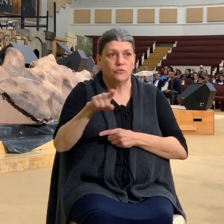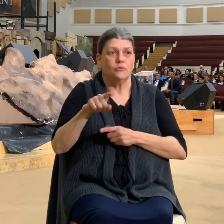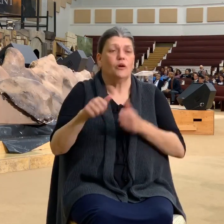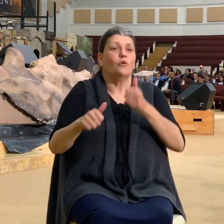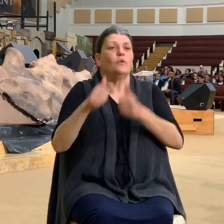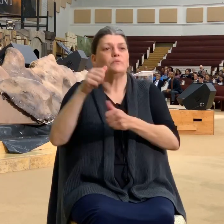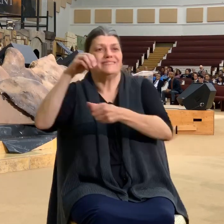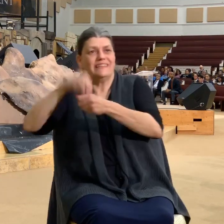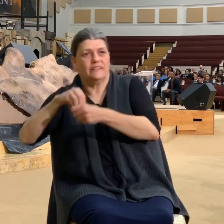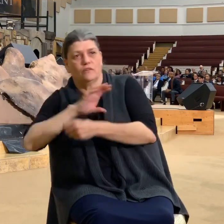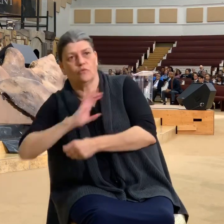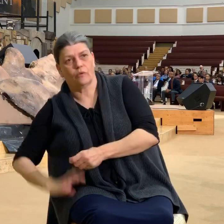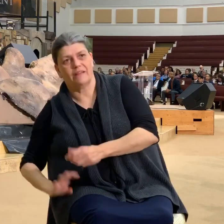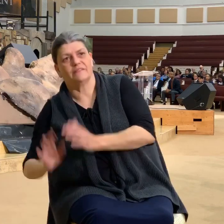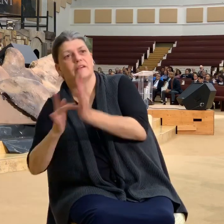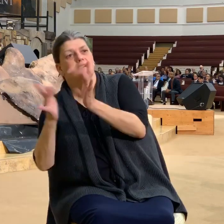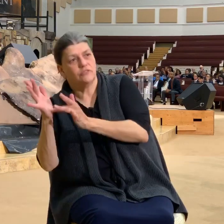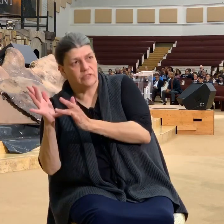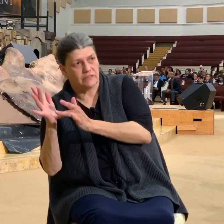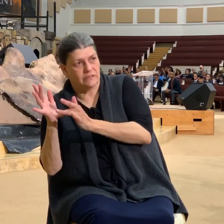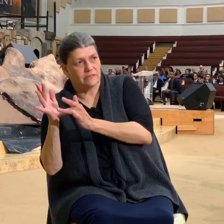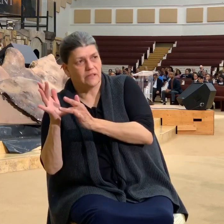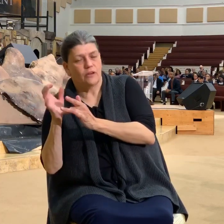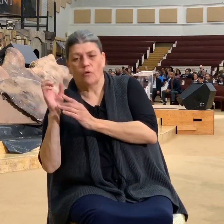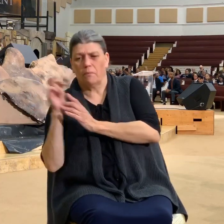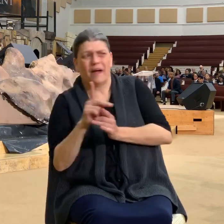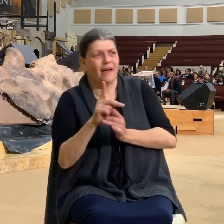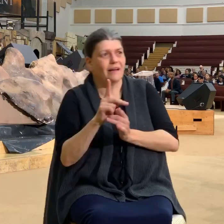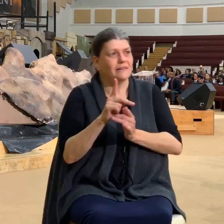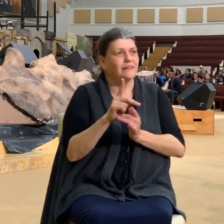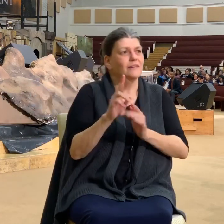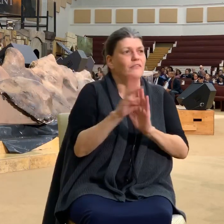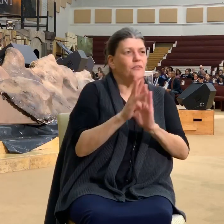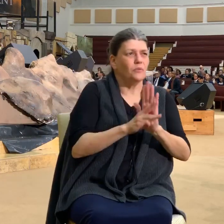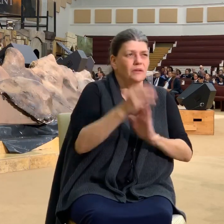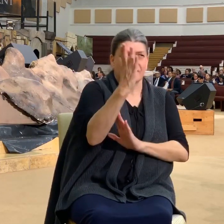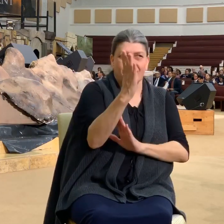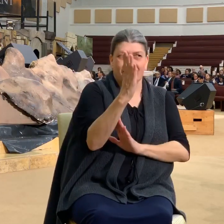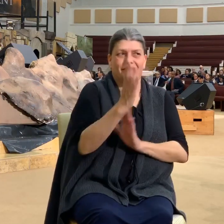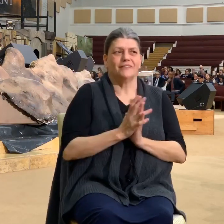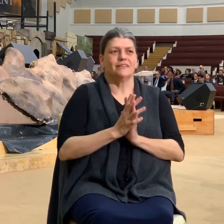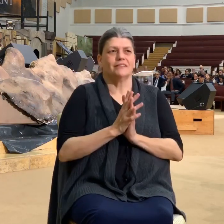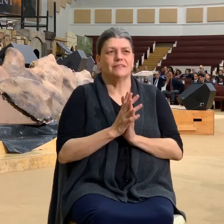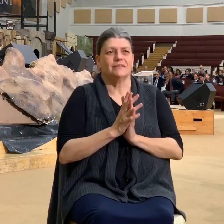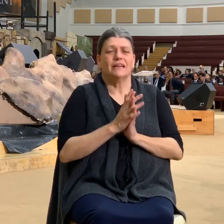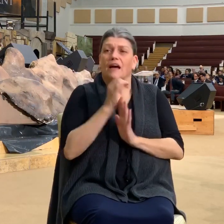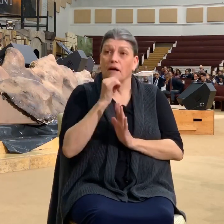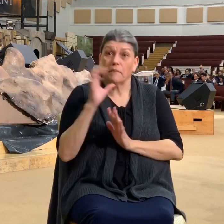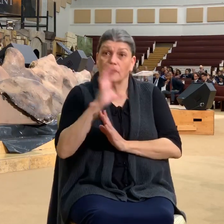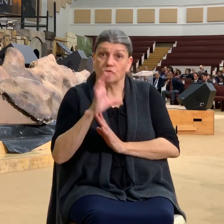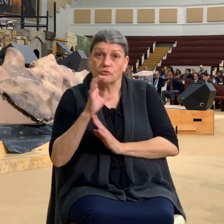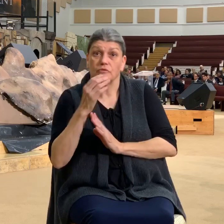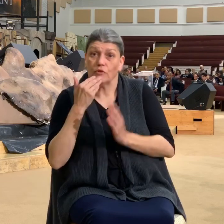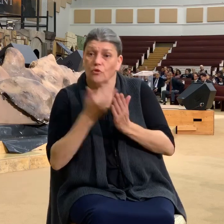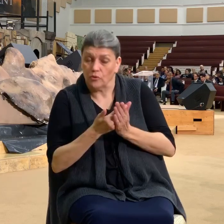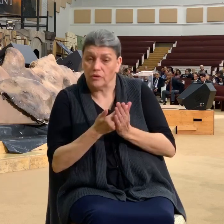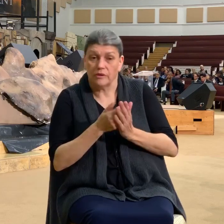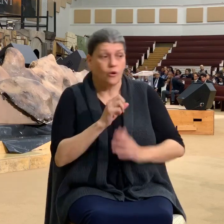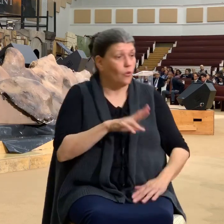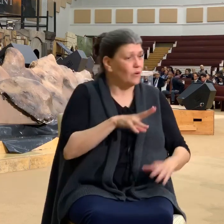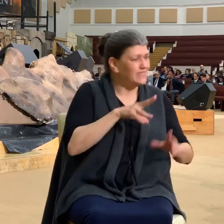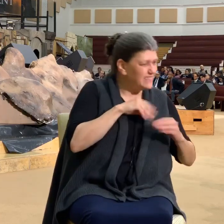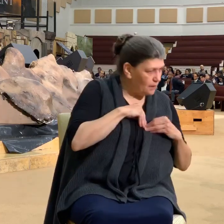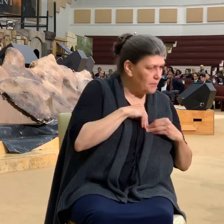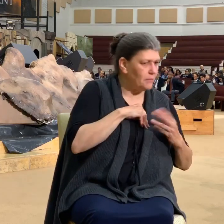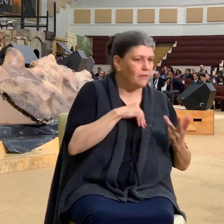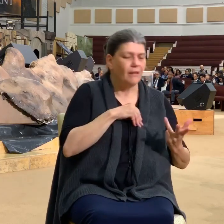Jesus. Get back to the will of God. Okay, God, I'm not looking for good. I'm not looking for acceptable. I don't